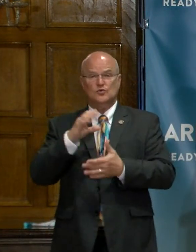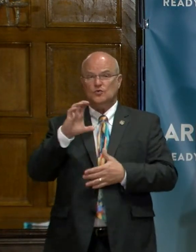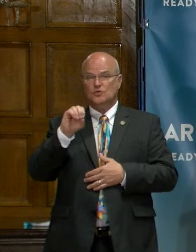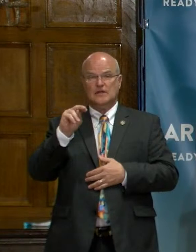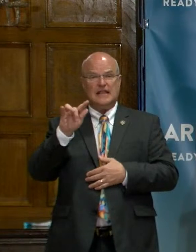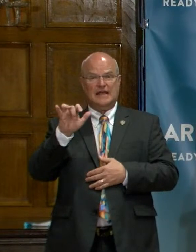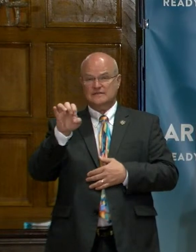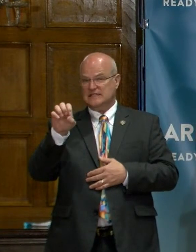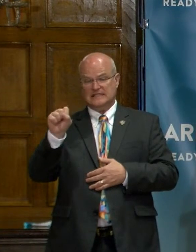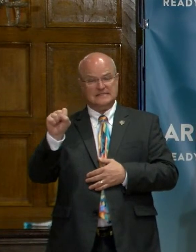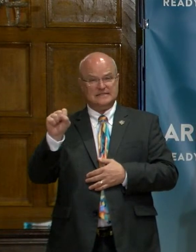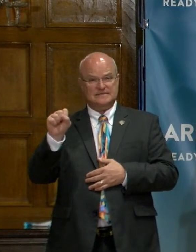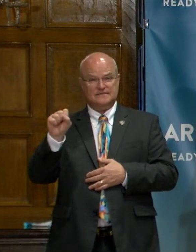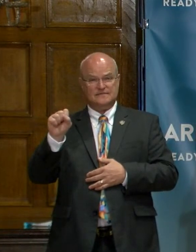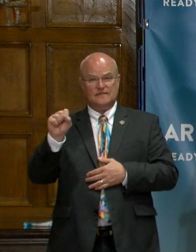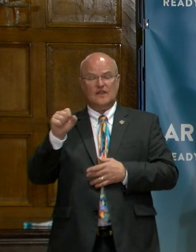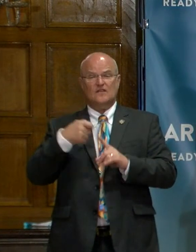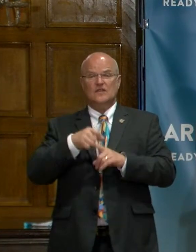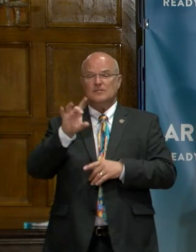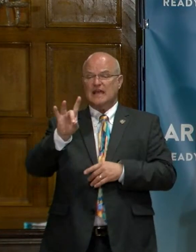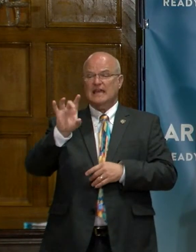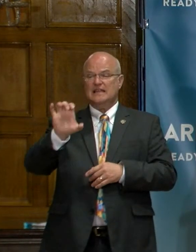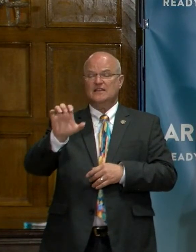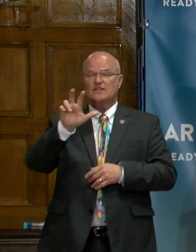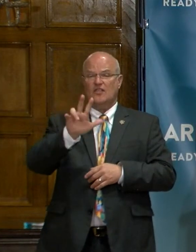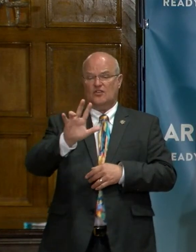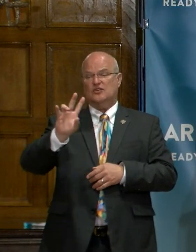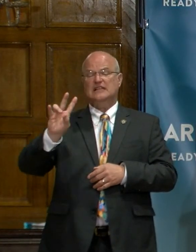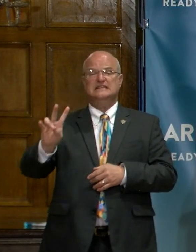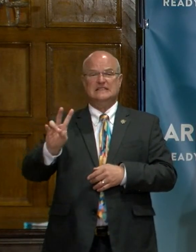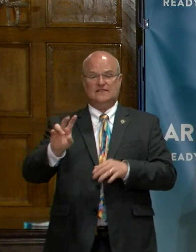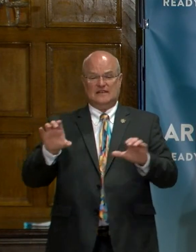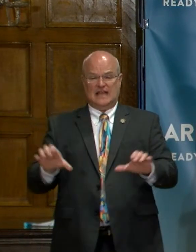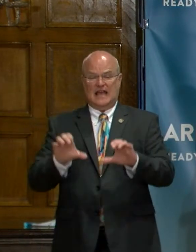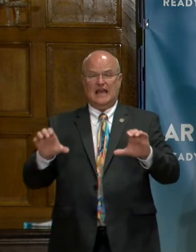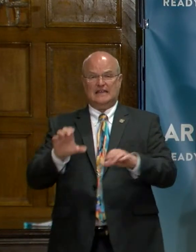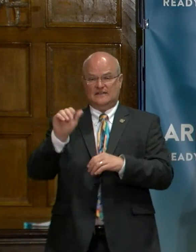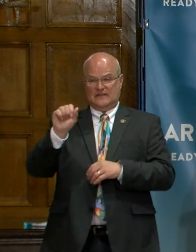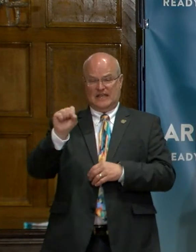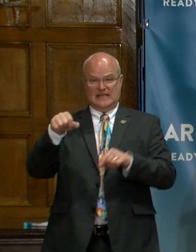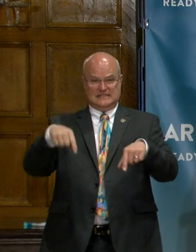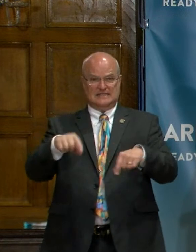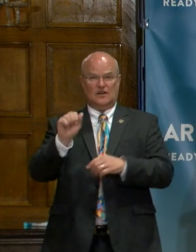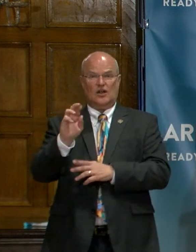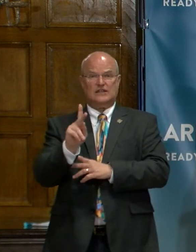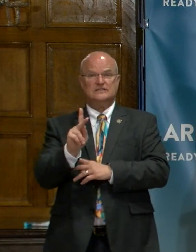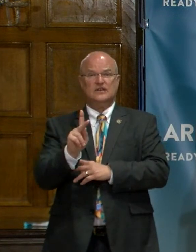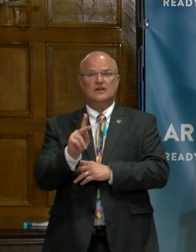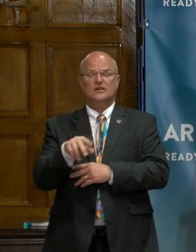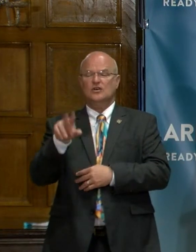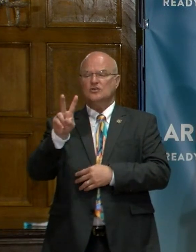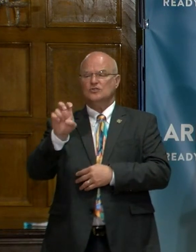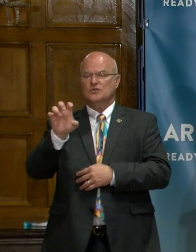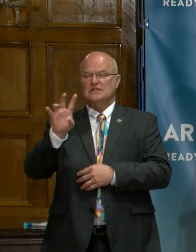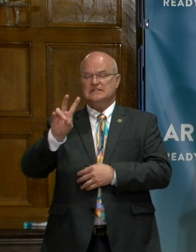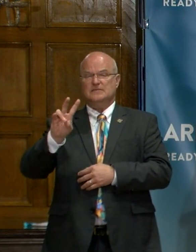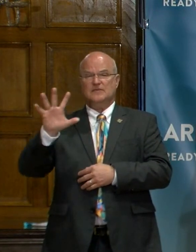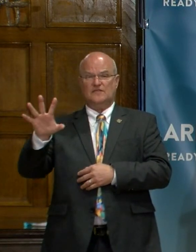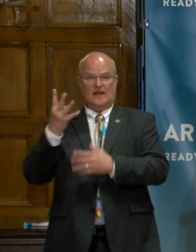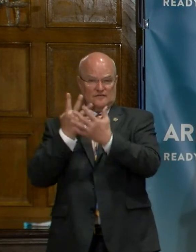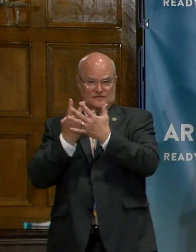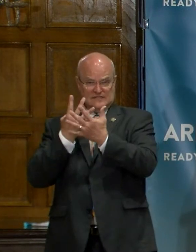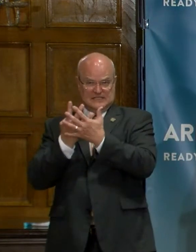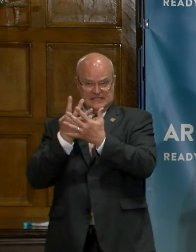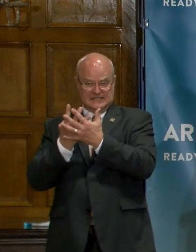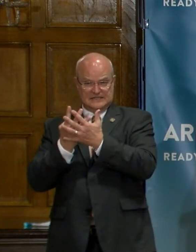counties. Of the 837 active cases, 275 of those are in